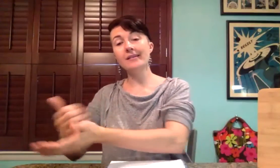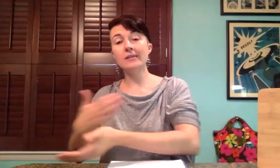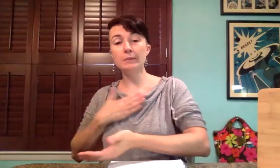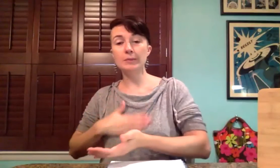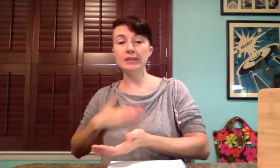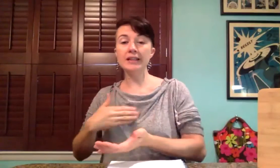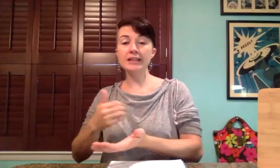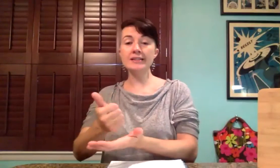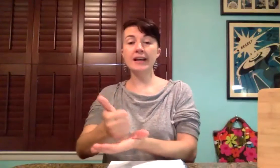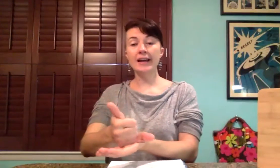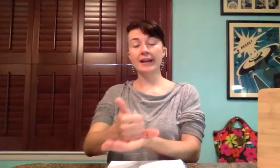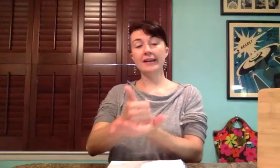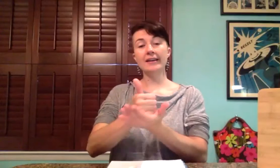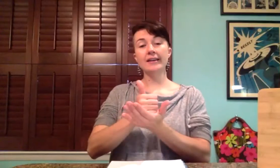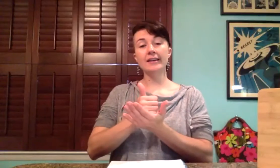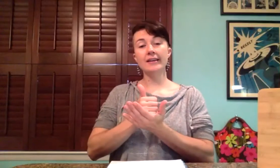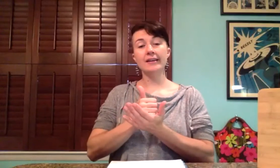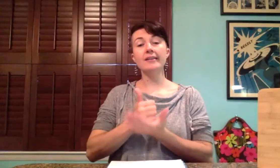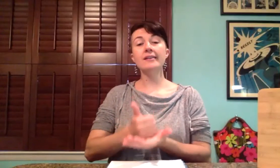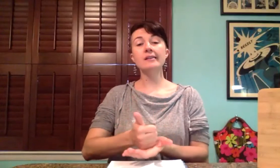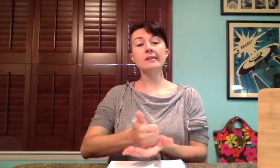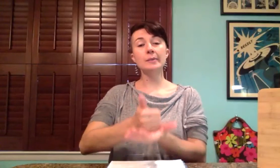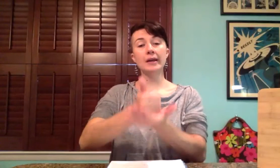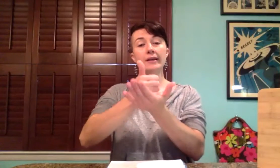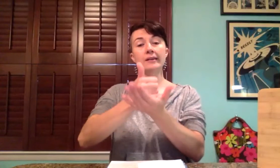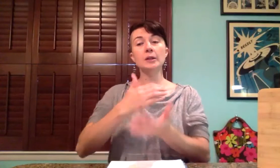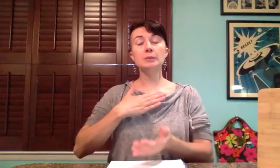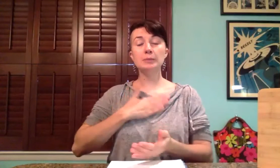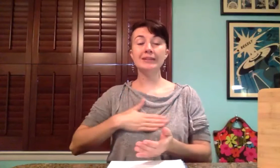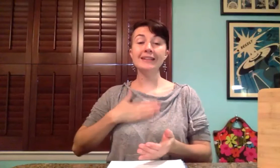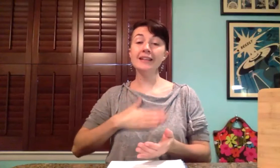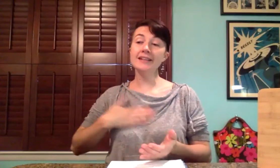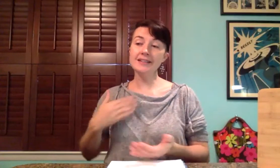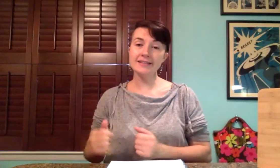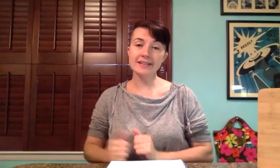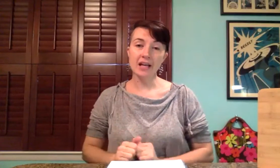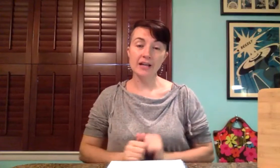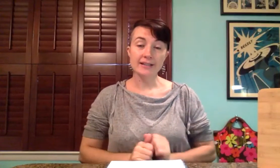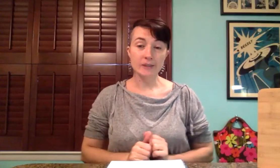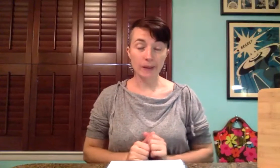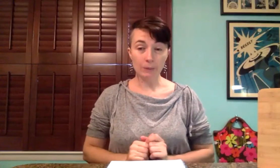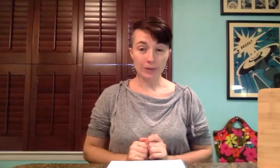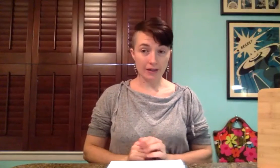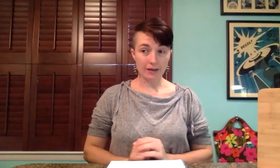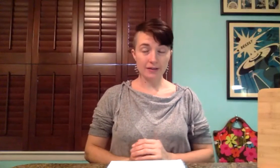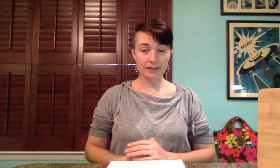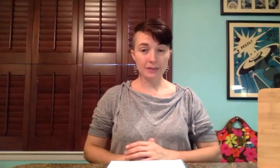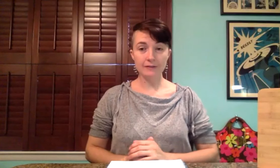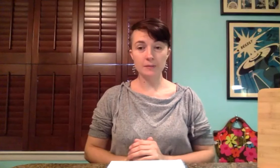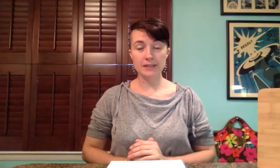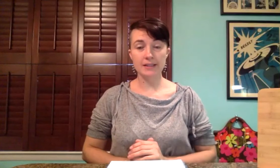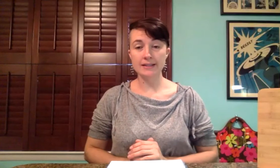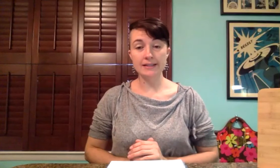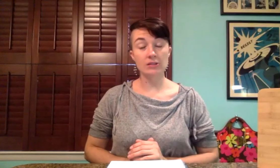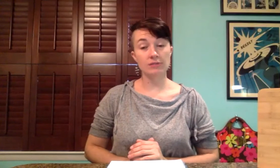help, please, help, help, please. So help, like many verb signs, is